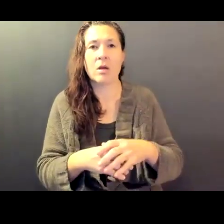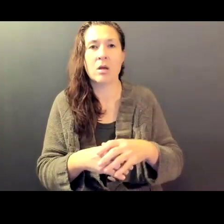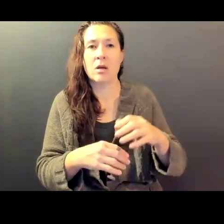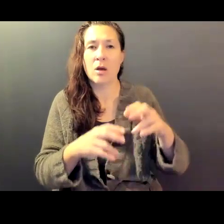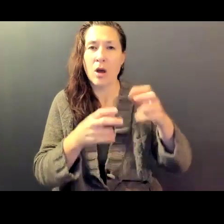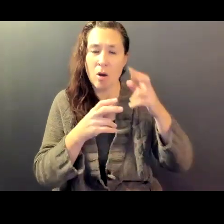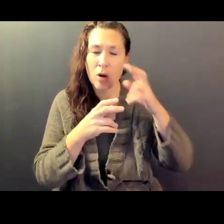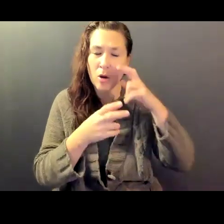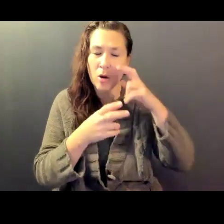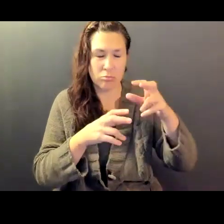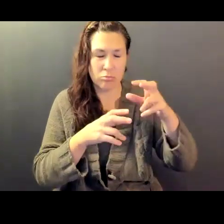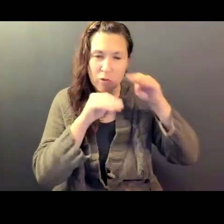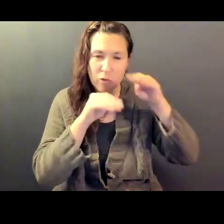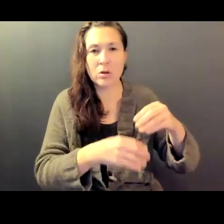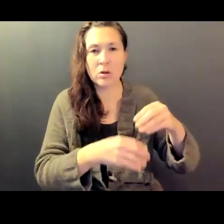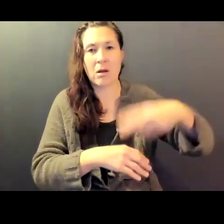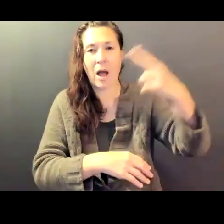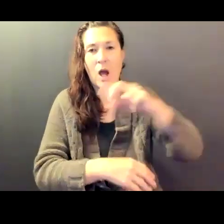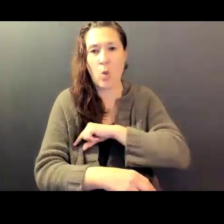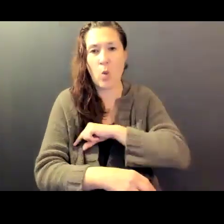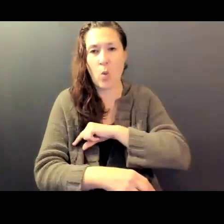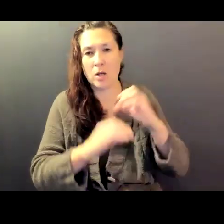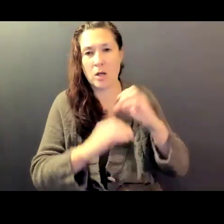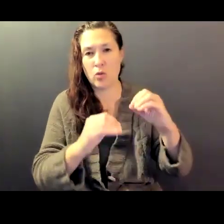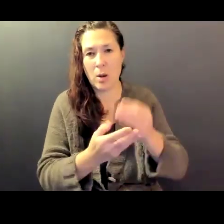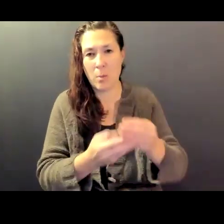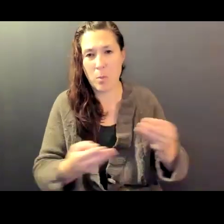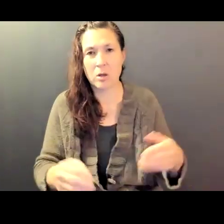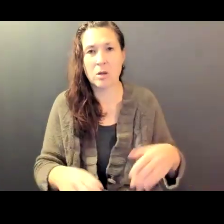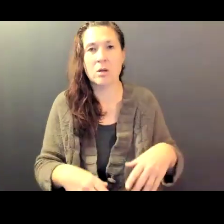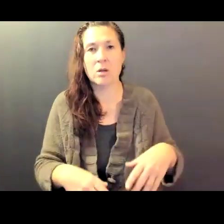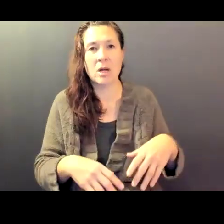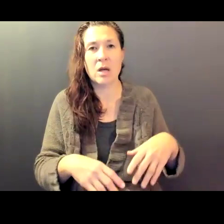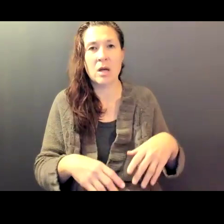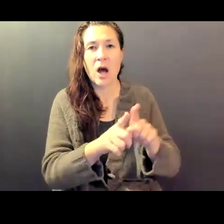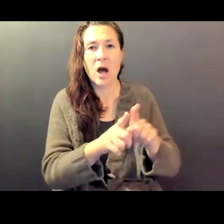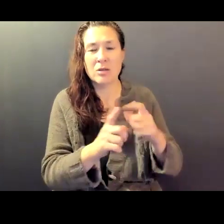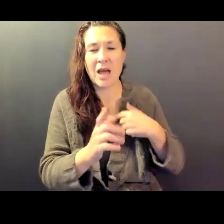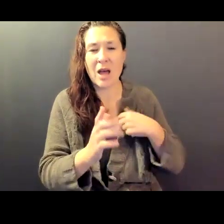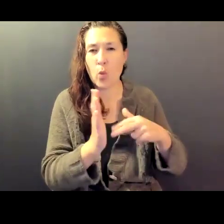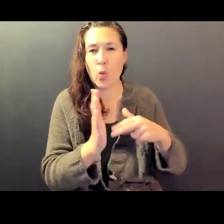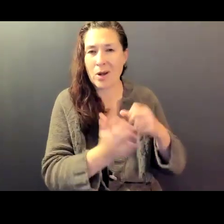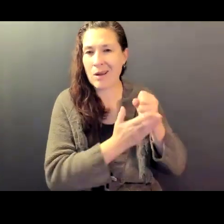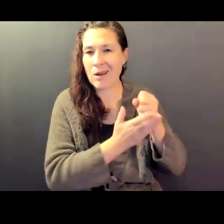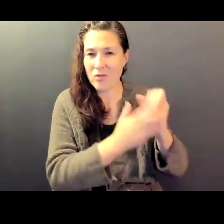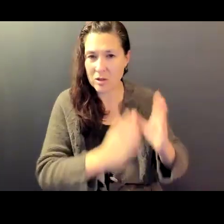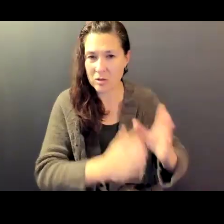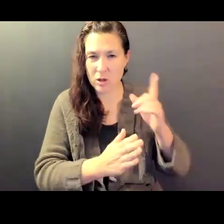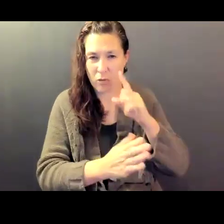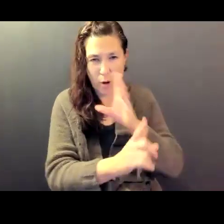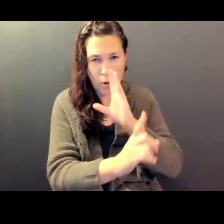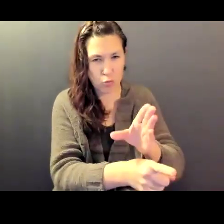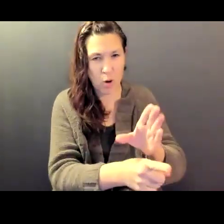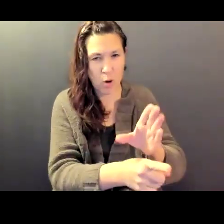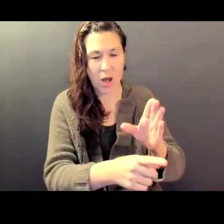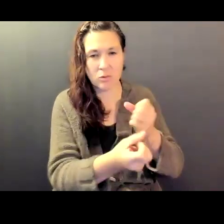support resources, and direct support to students with reading interventionists. Finally, I'll just mention in the academics area